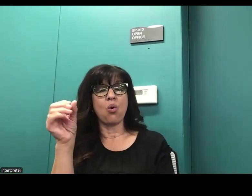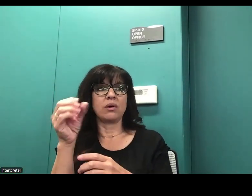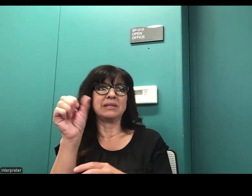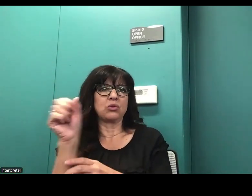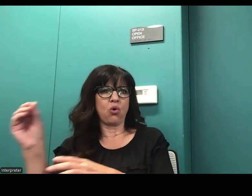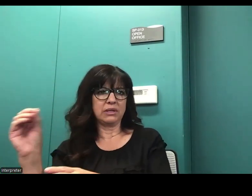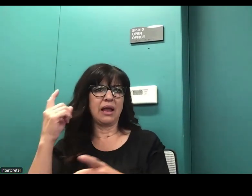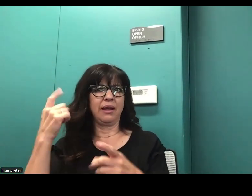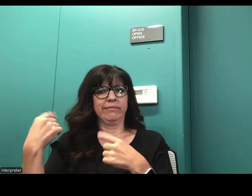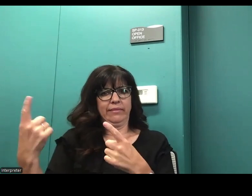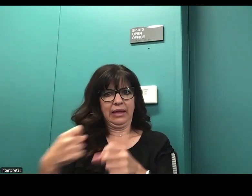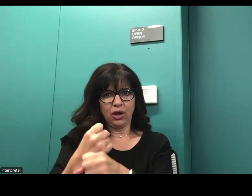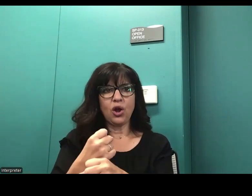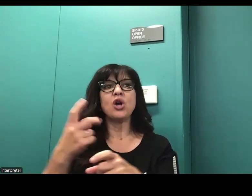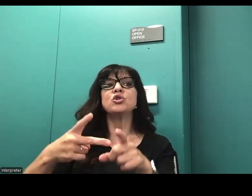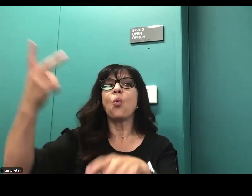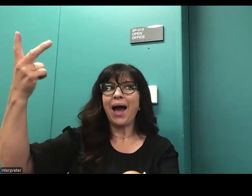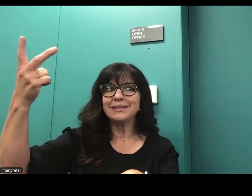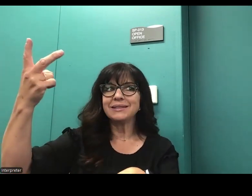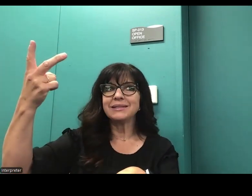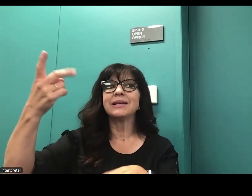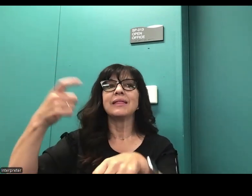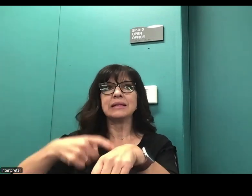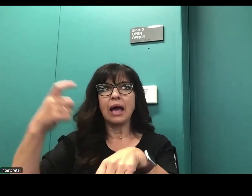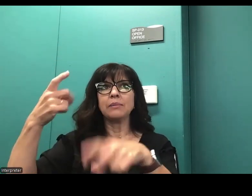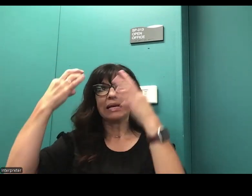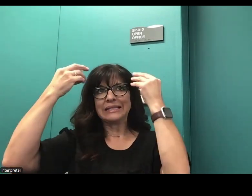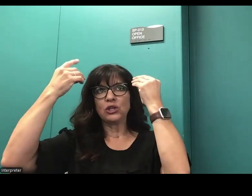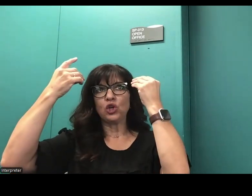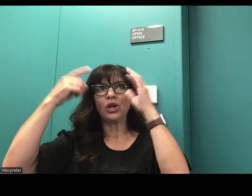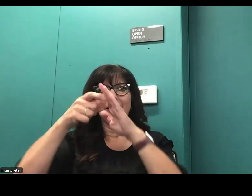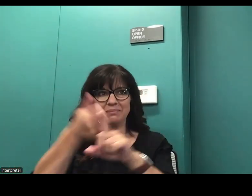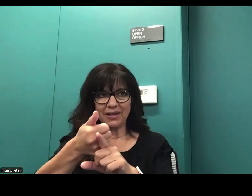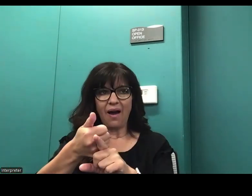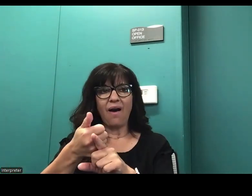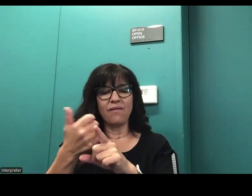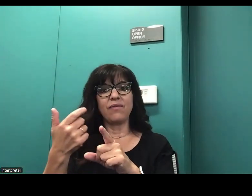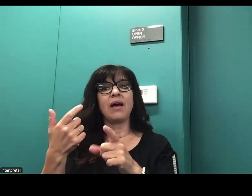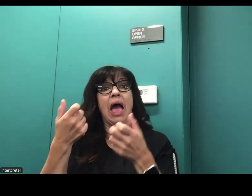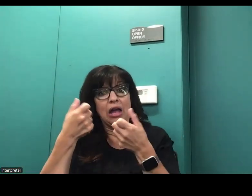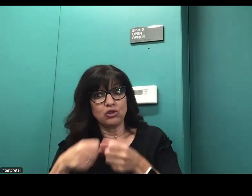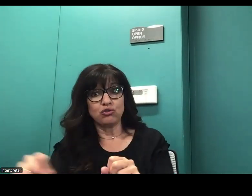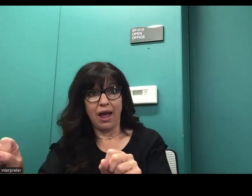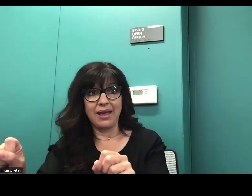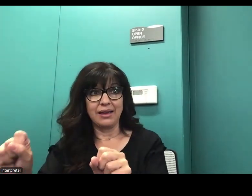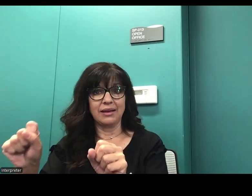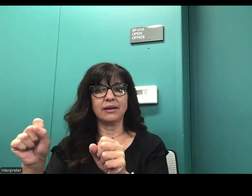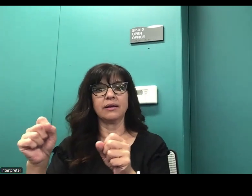year reported nearly twice the odds of considering suicide in the last year and over twice the odds of attempting suicide in the last